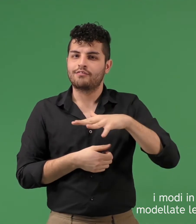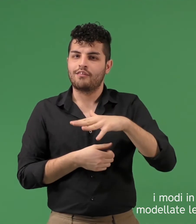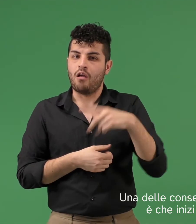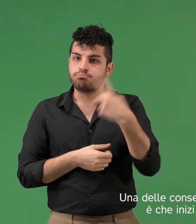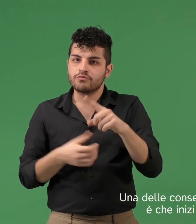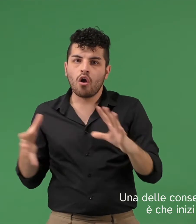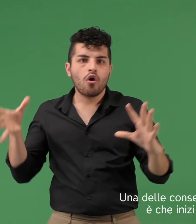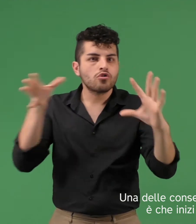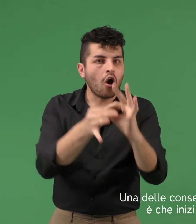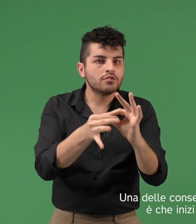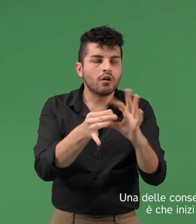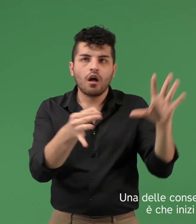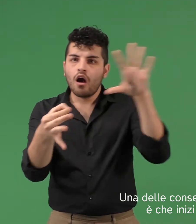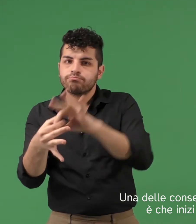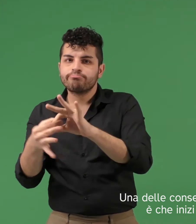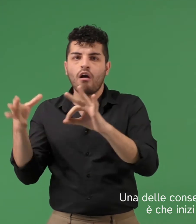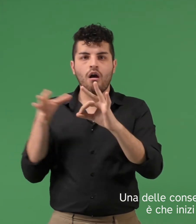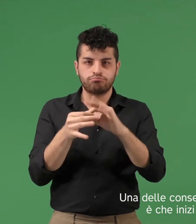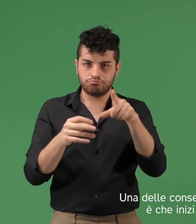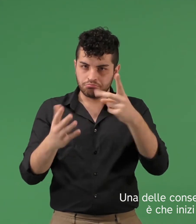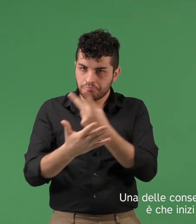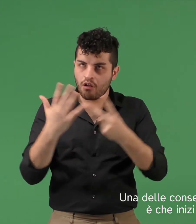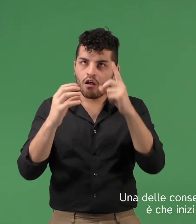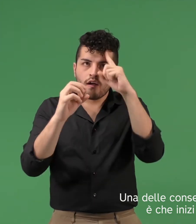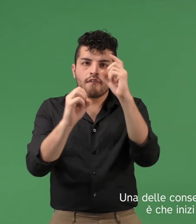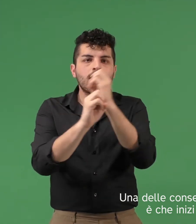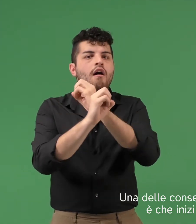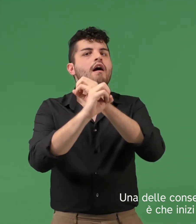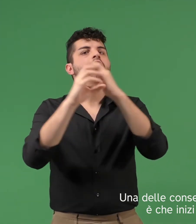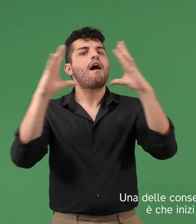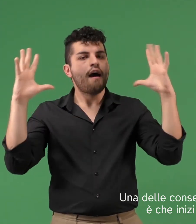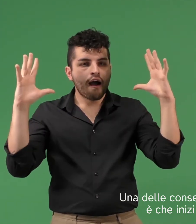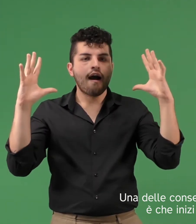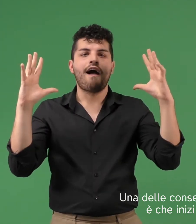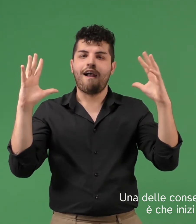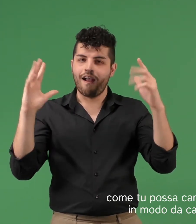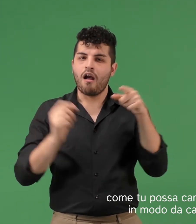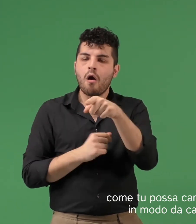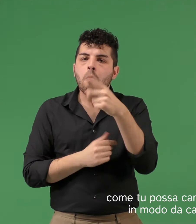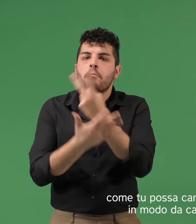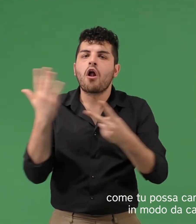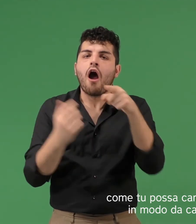shaped. One of the consequences of that is that you start to imagine